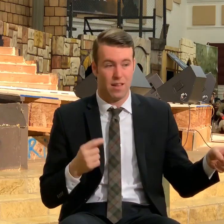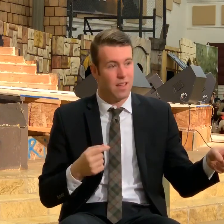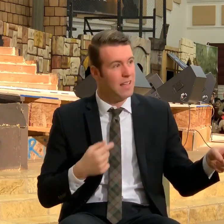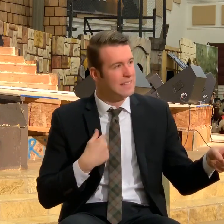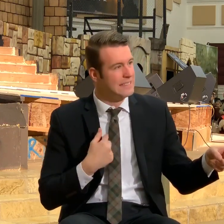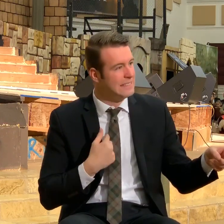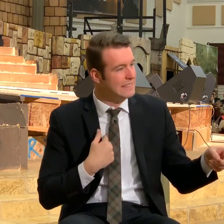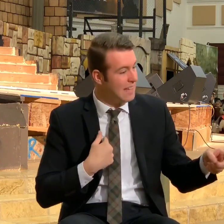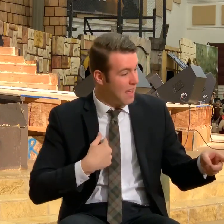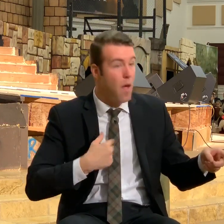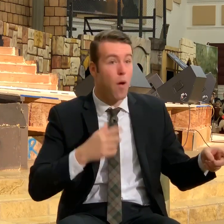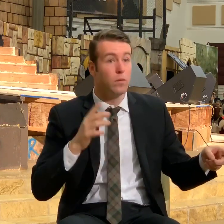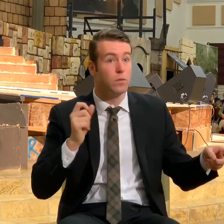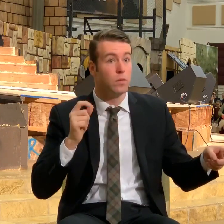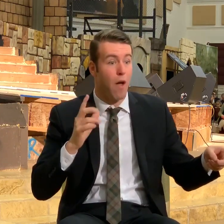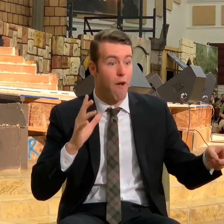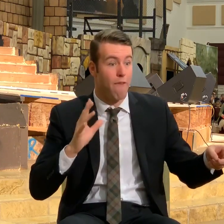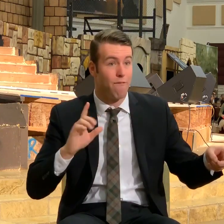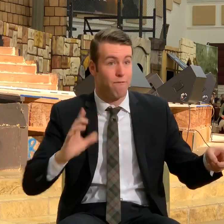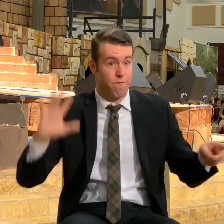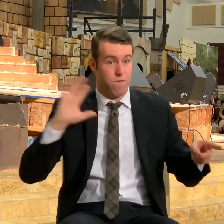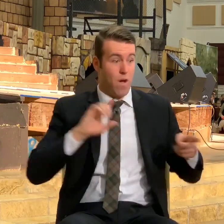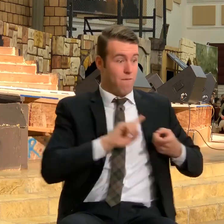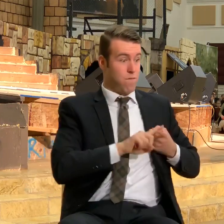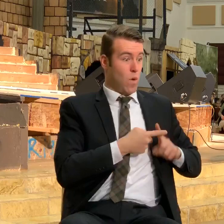as our friends that betray us?